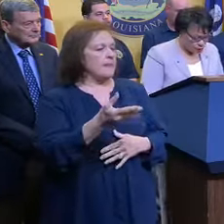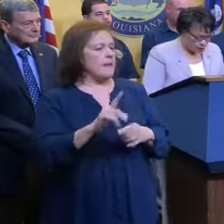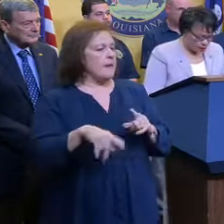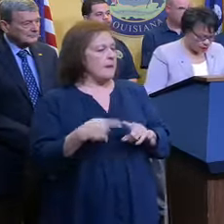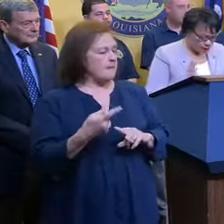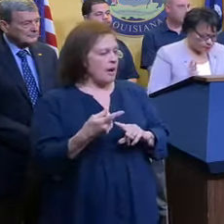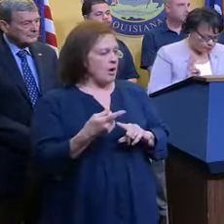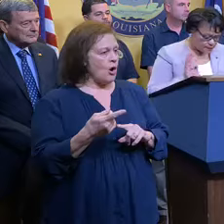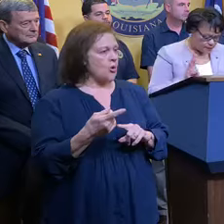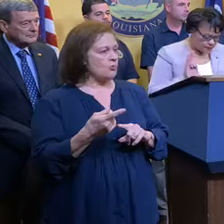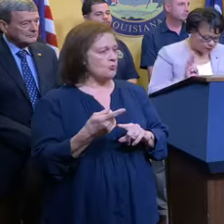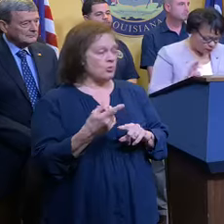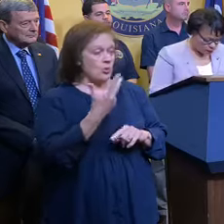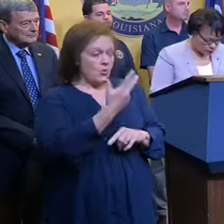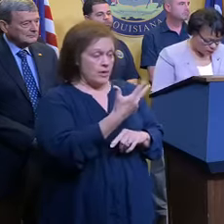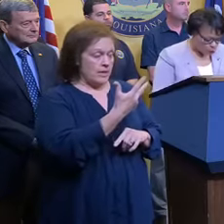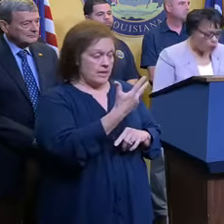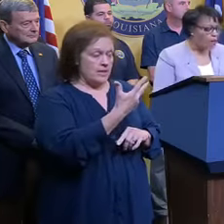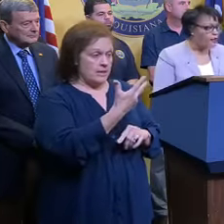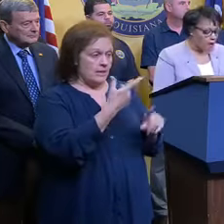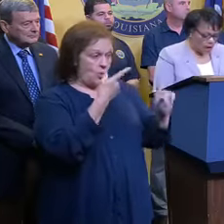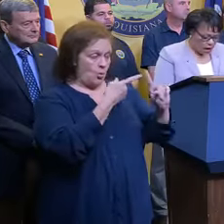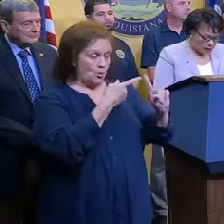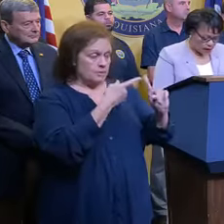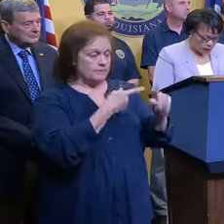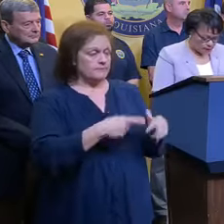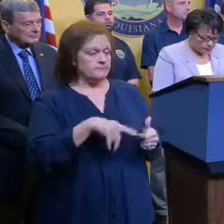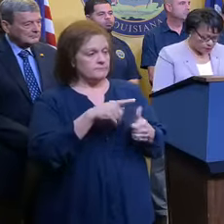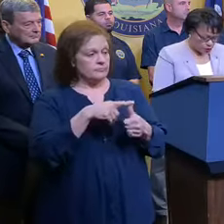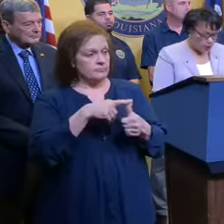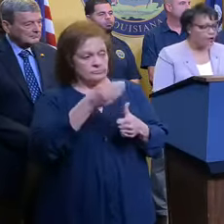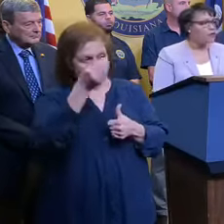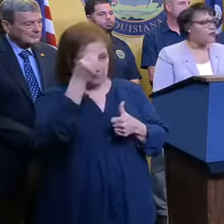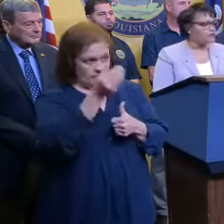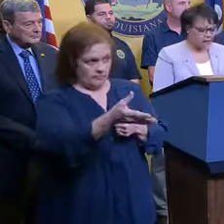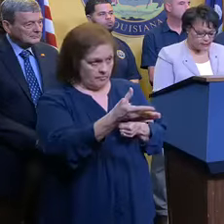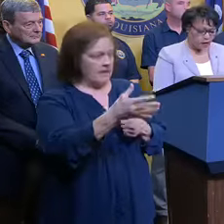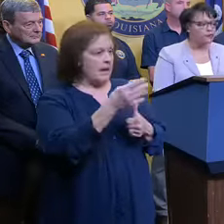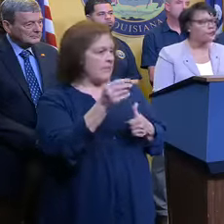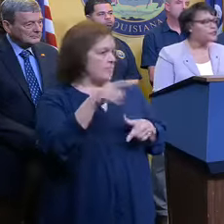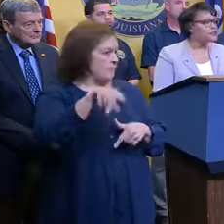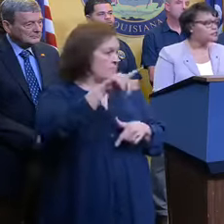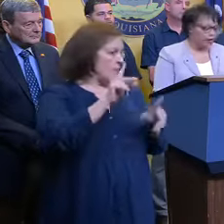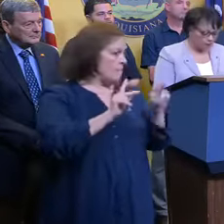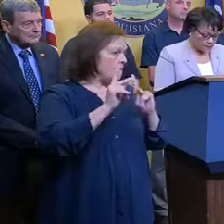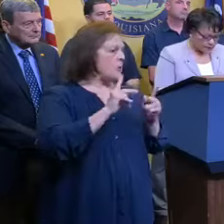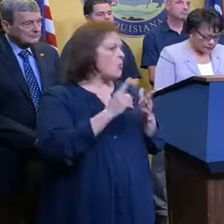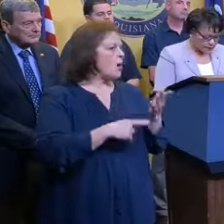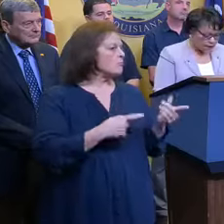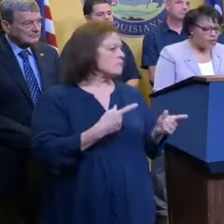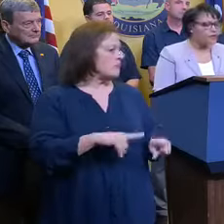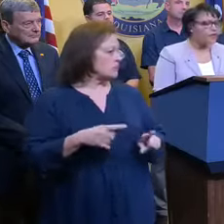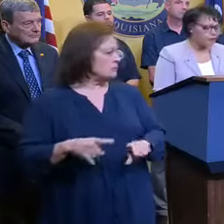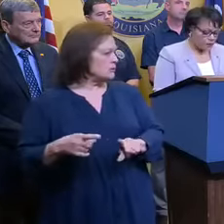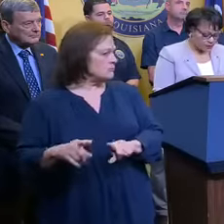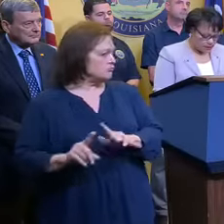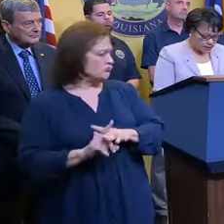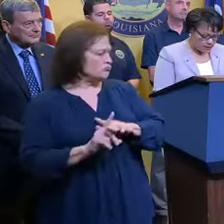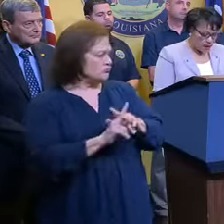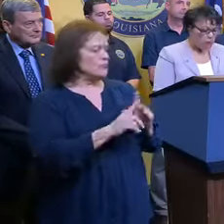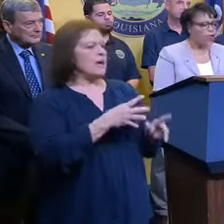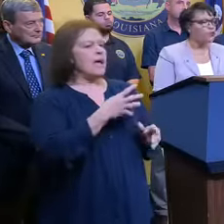relates to three specific goals. One, to update you and our residents about the recent developments, to give